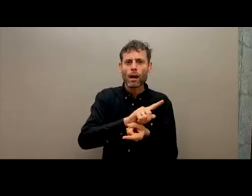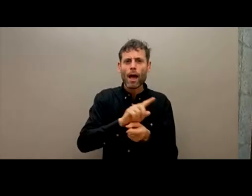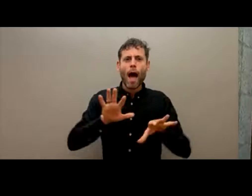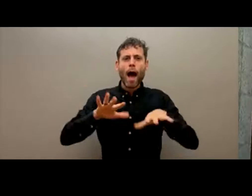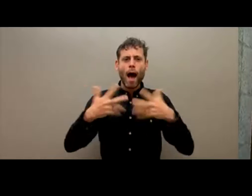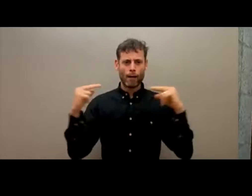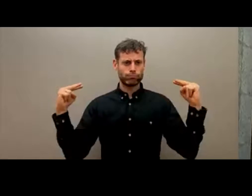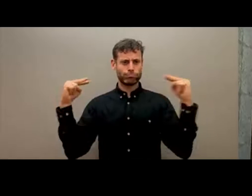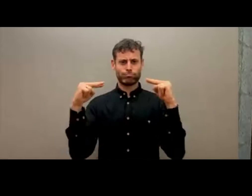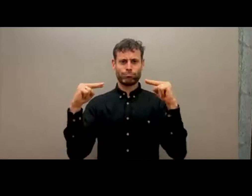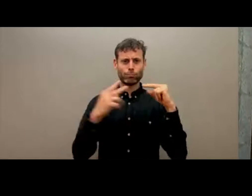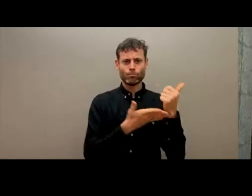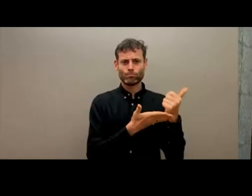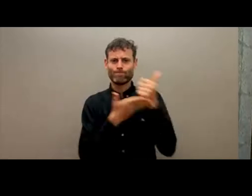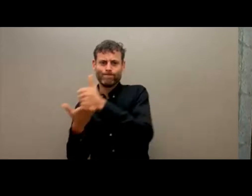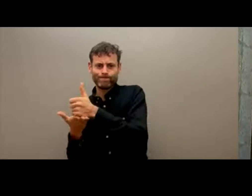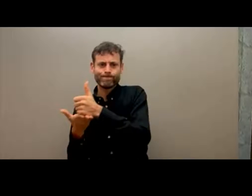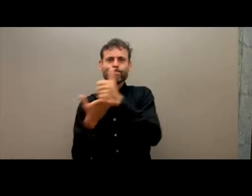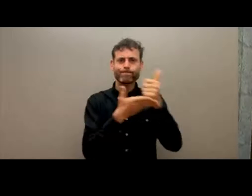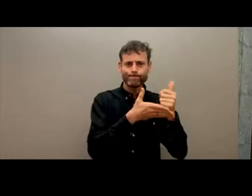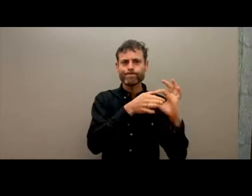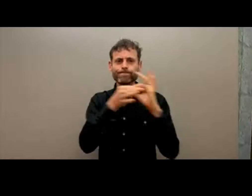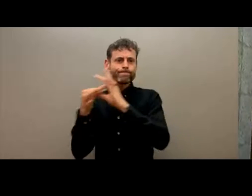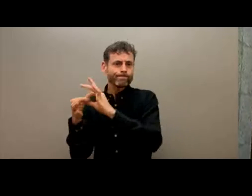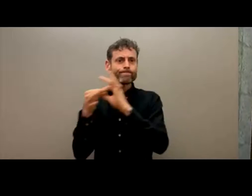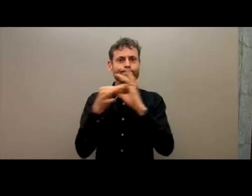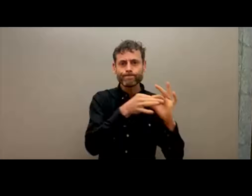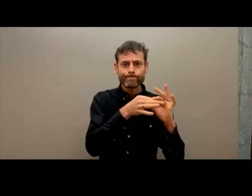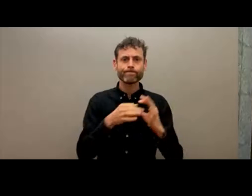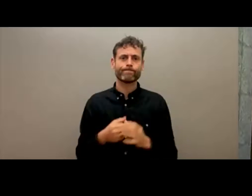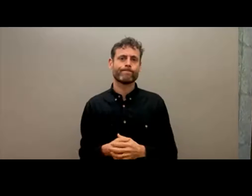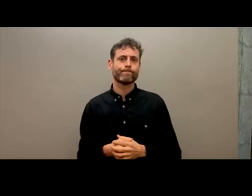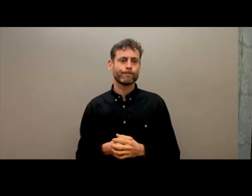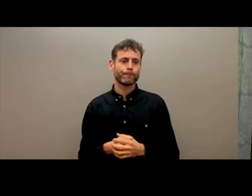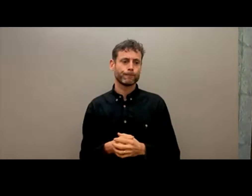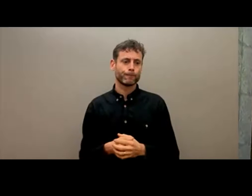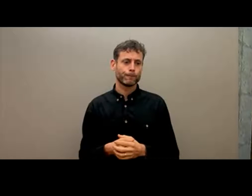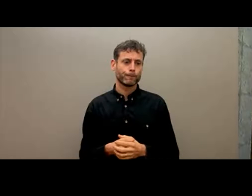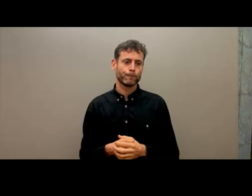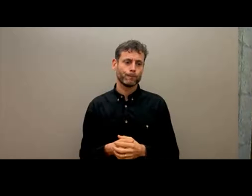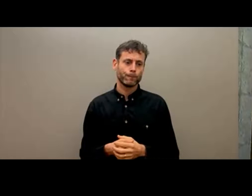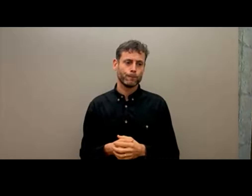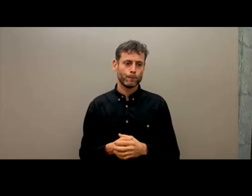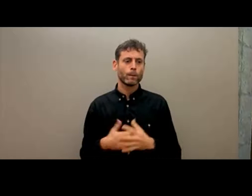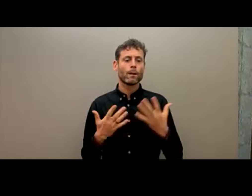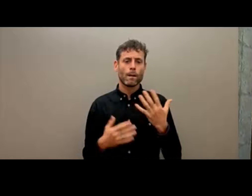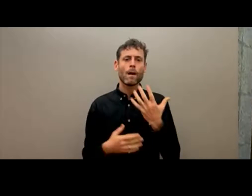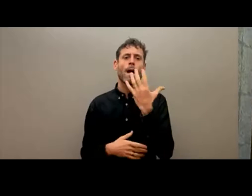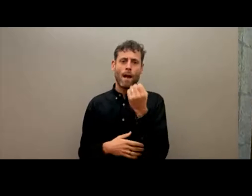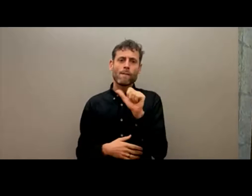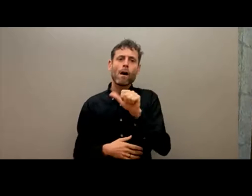beginning to enter into the mainstream in partner countries in Europe. Again, we've seen other partners that have been active